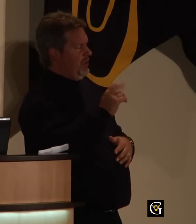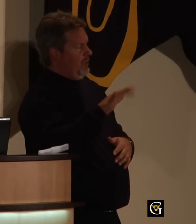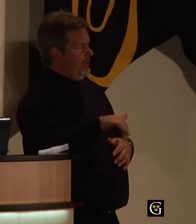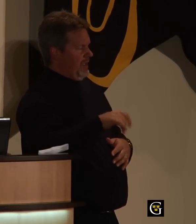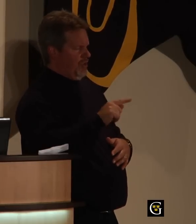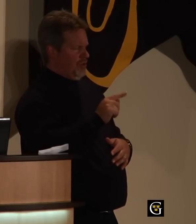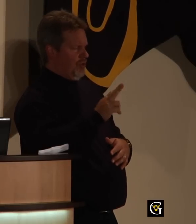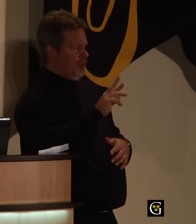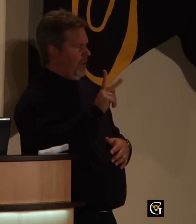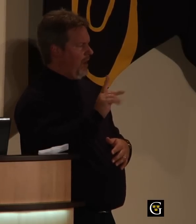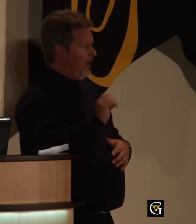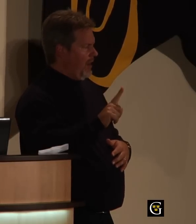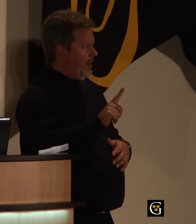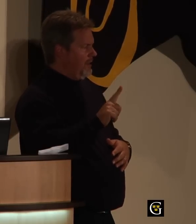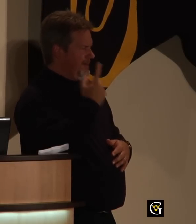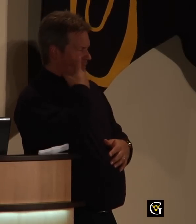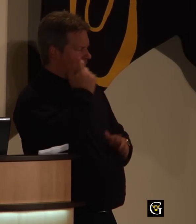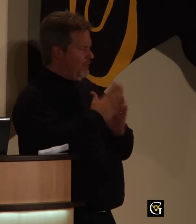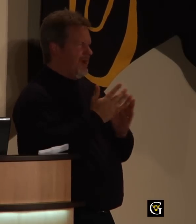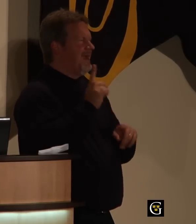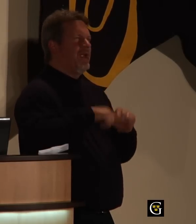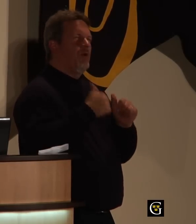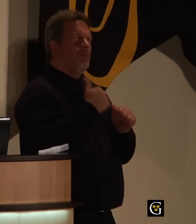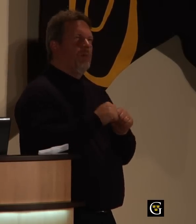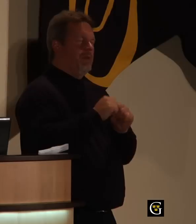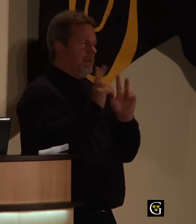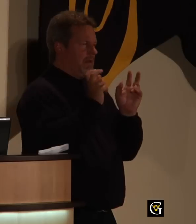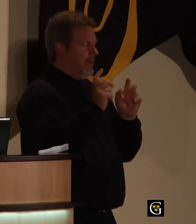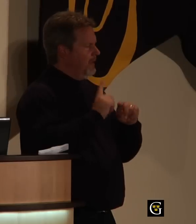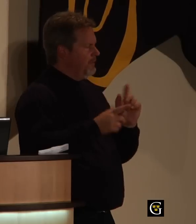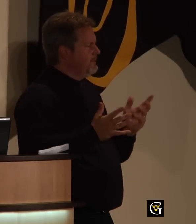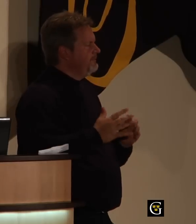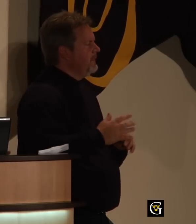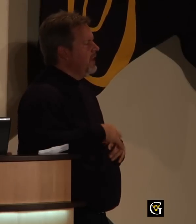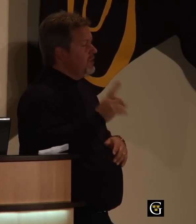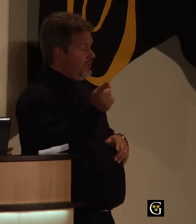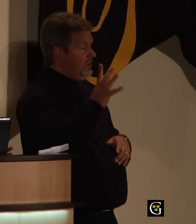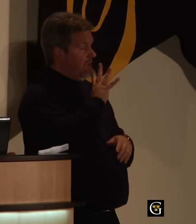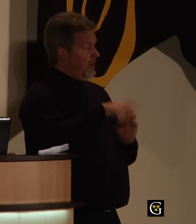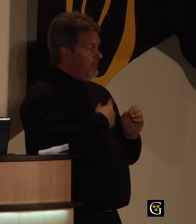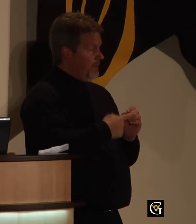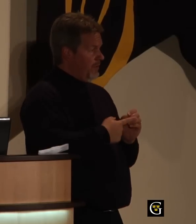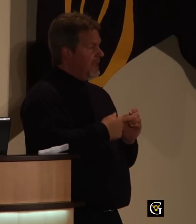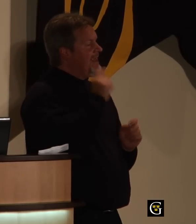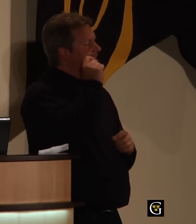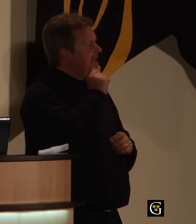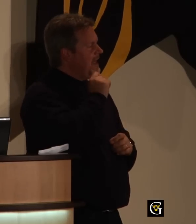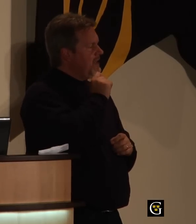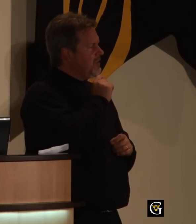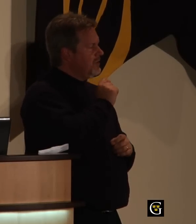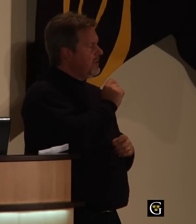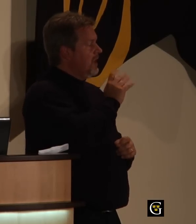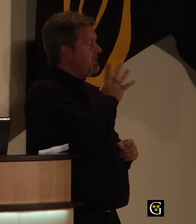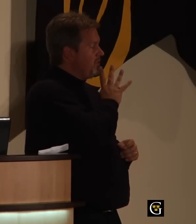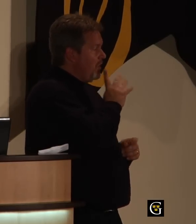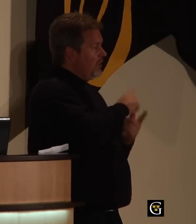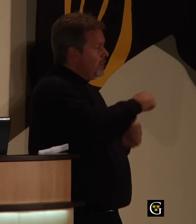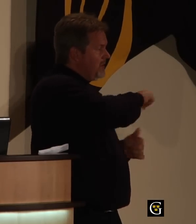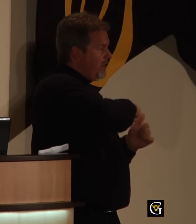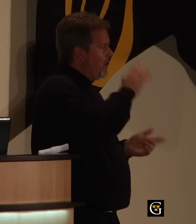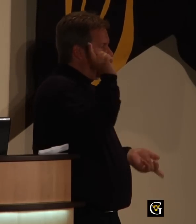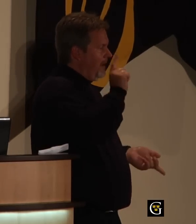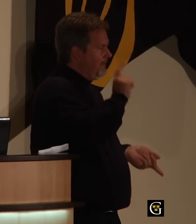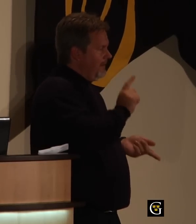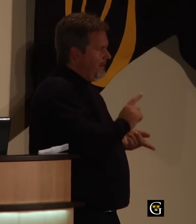Mind, it's very depressing because she talks about the fact that teenagers spend less and less time talking to each other and to their parents.